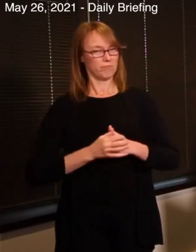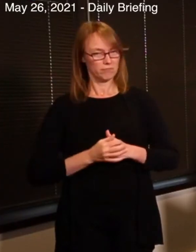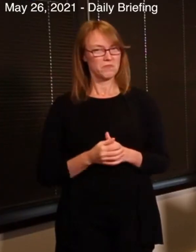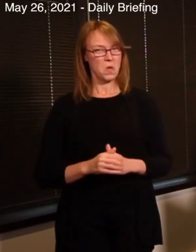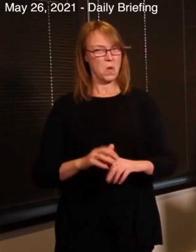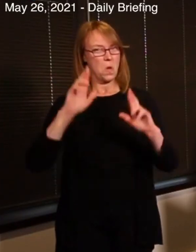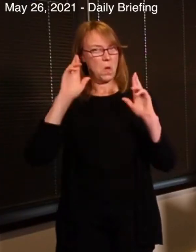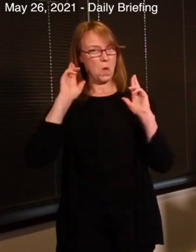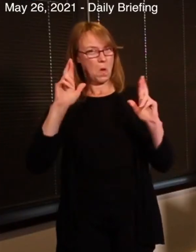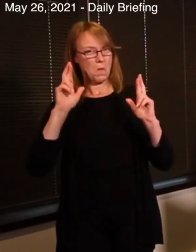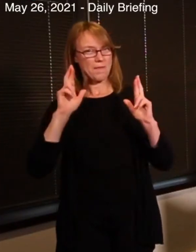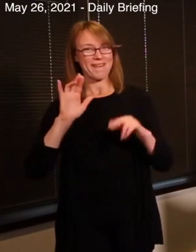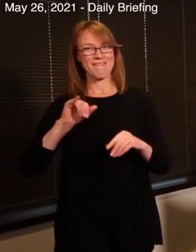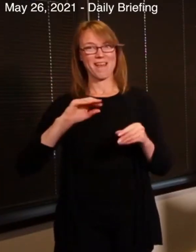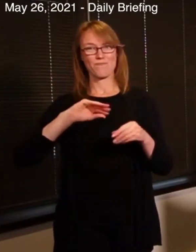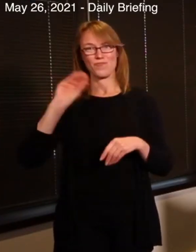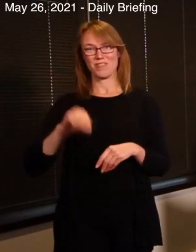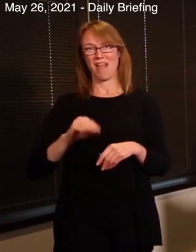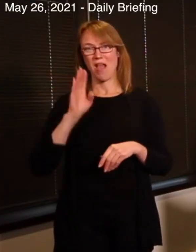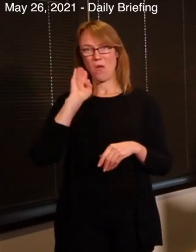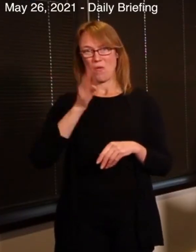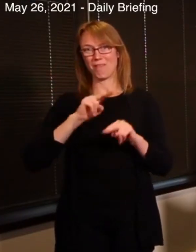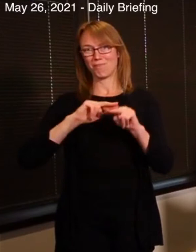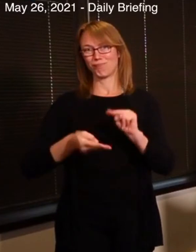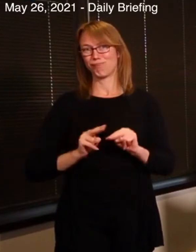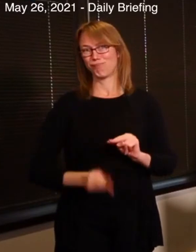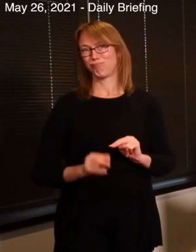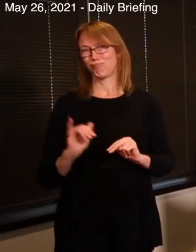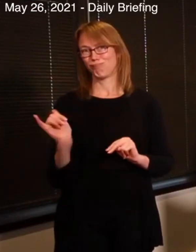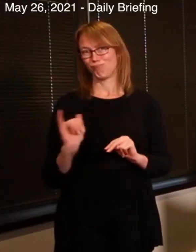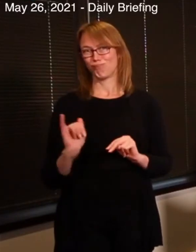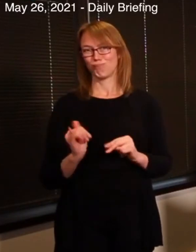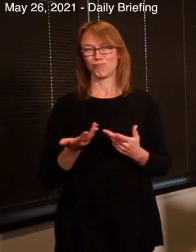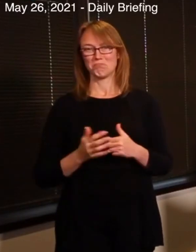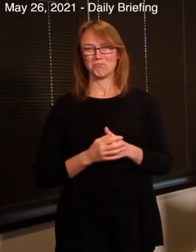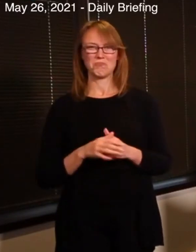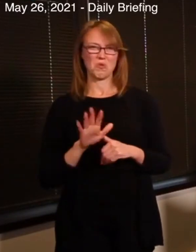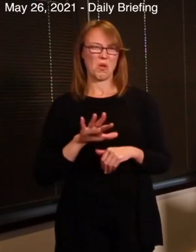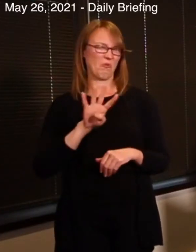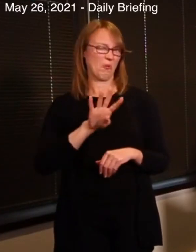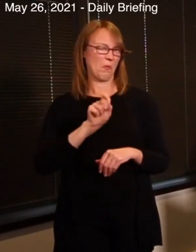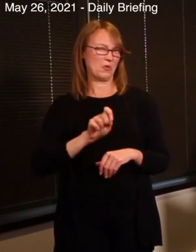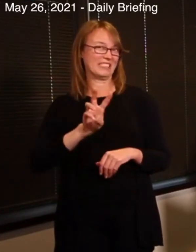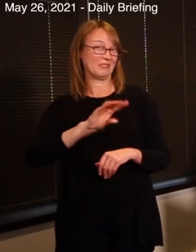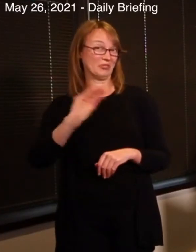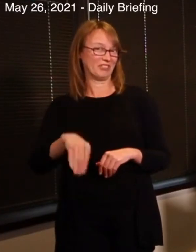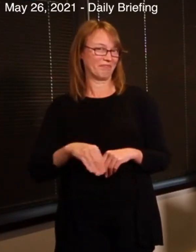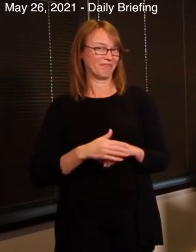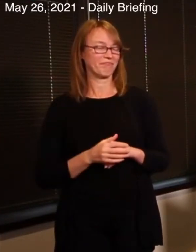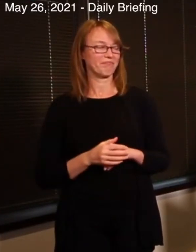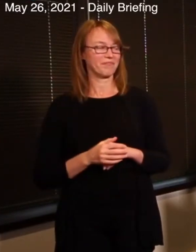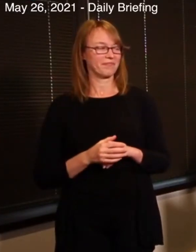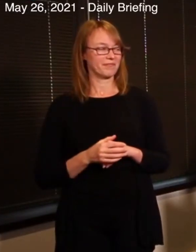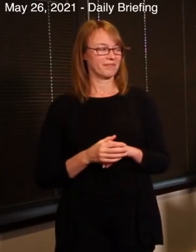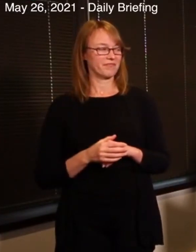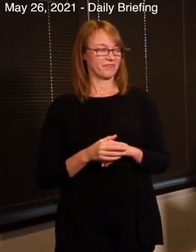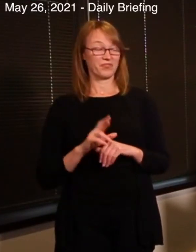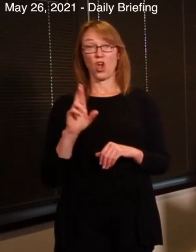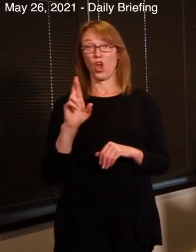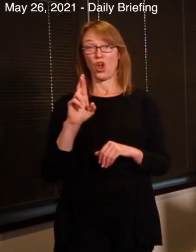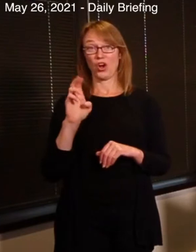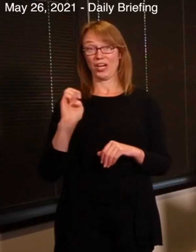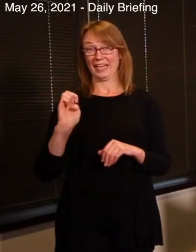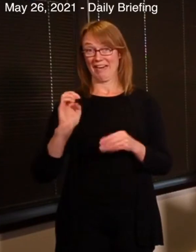will continue to drop, but around 4.6%. And then our transmission number, the RE,